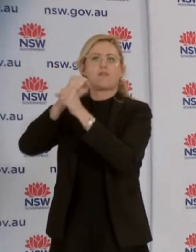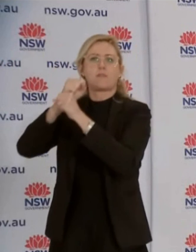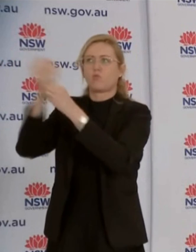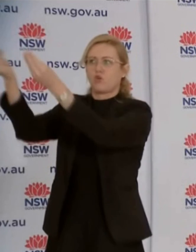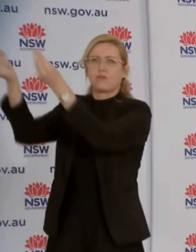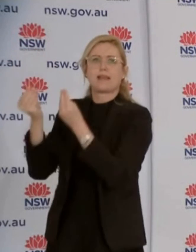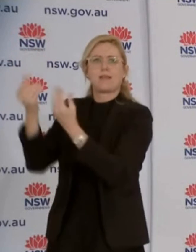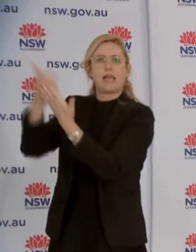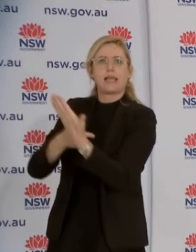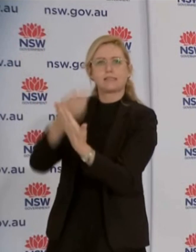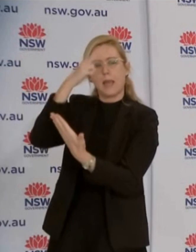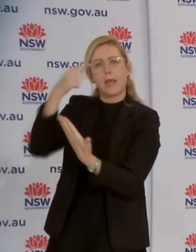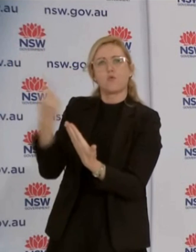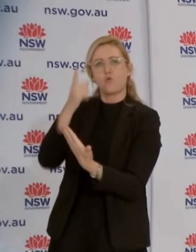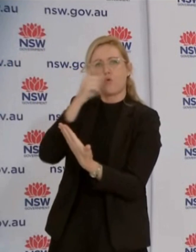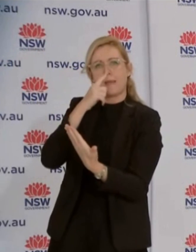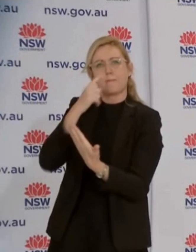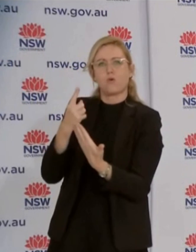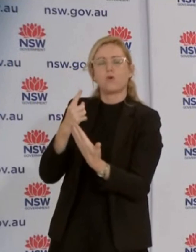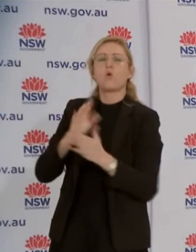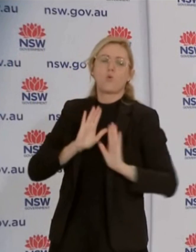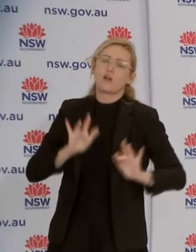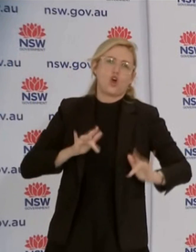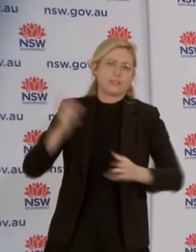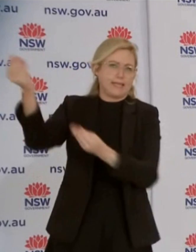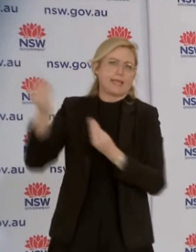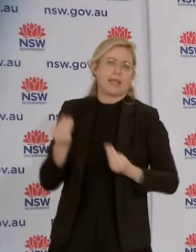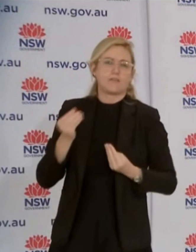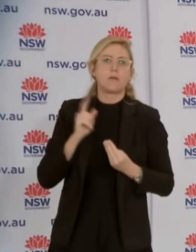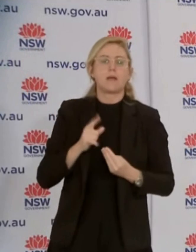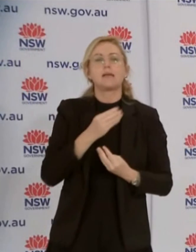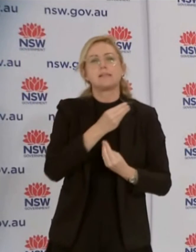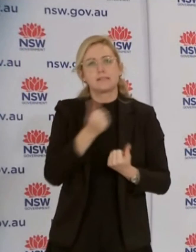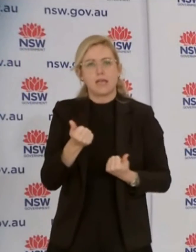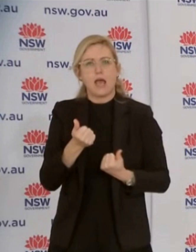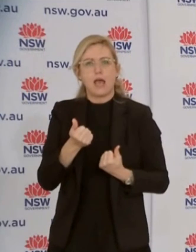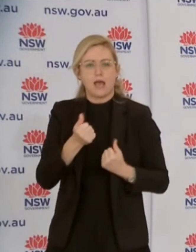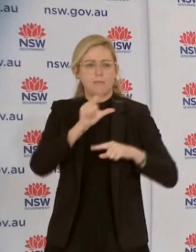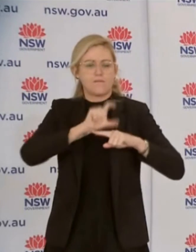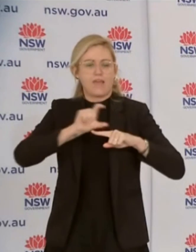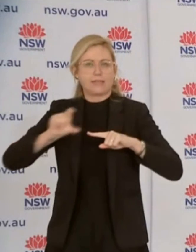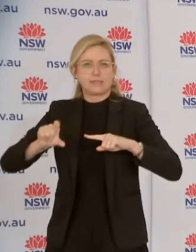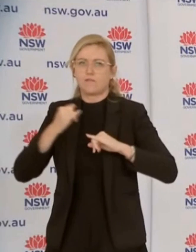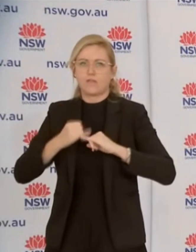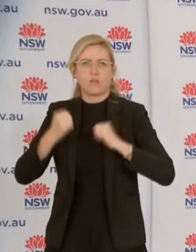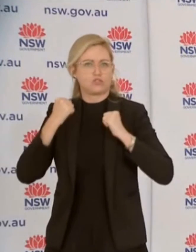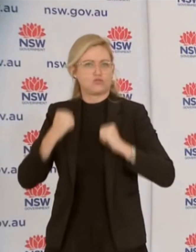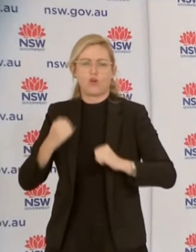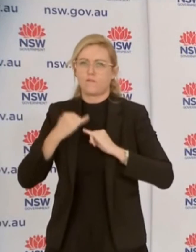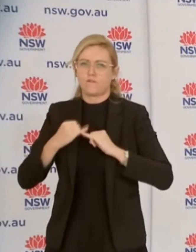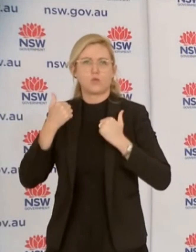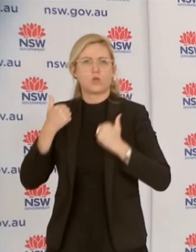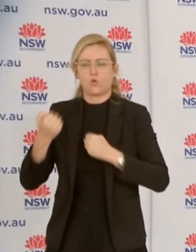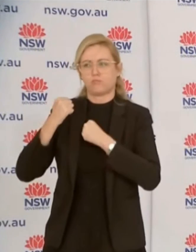We look forward to that list obviously coming out in due course, but there are some vaccines who obviously have very high efficacy, like the ones we have available in